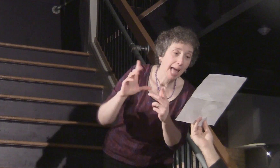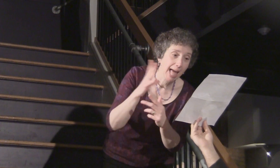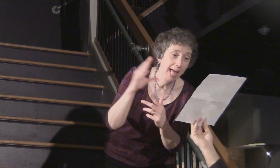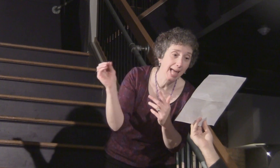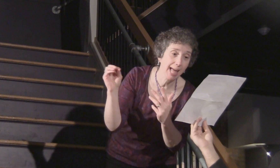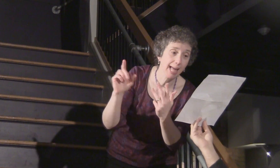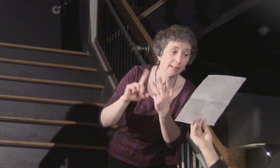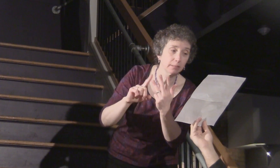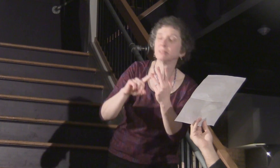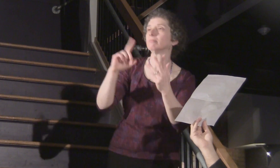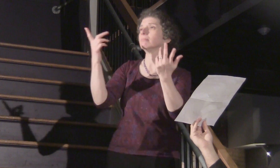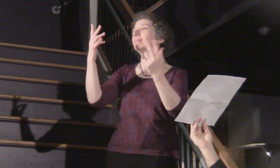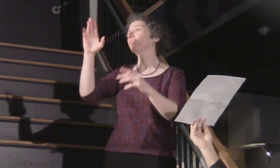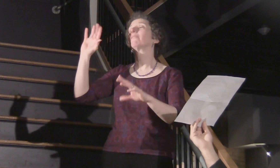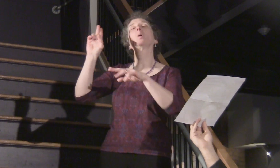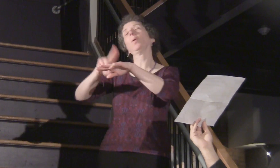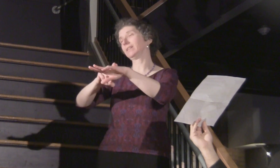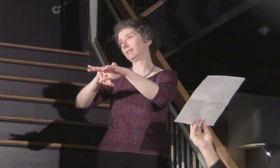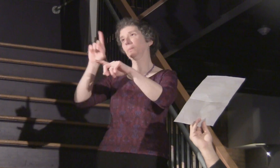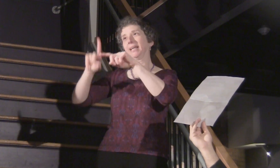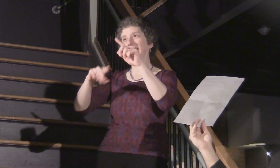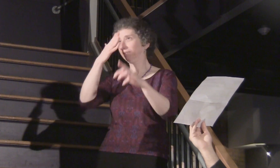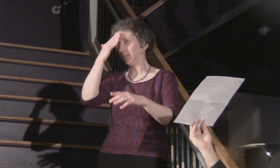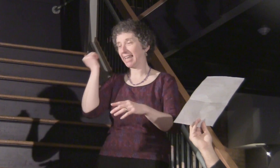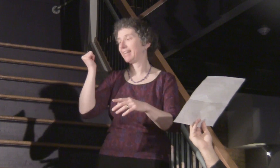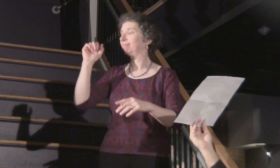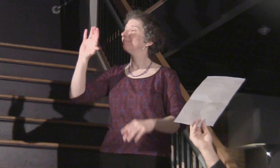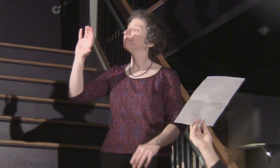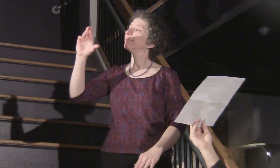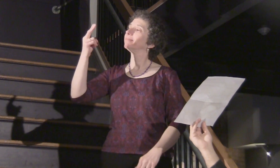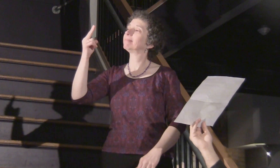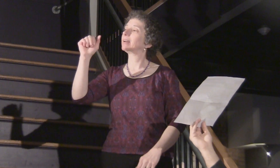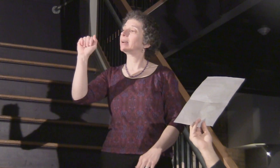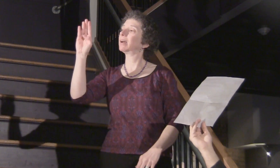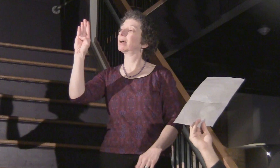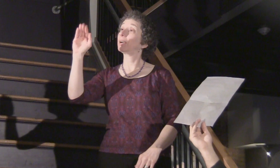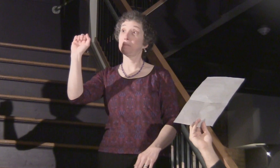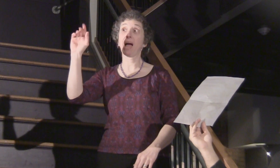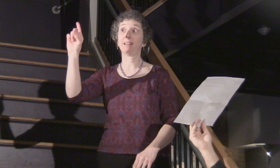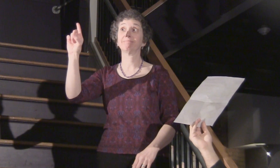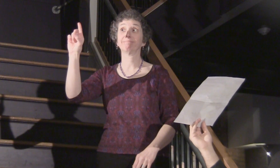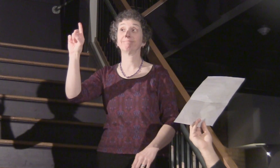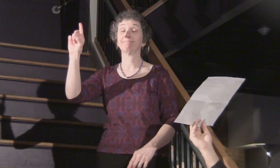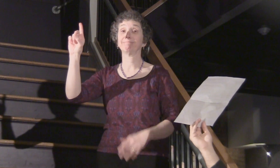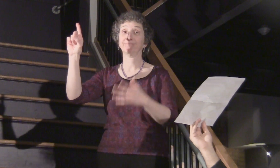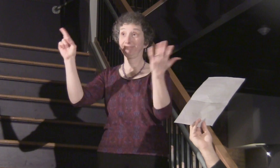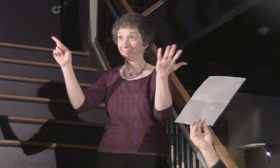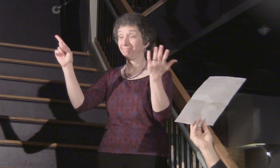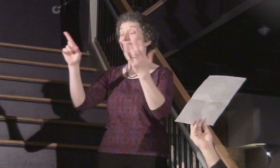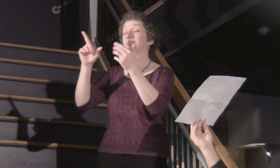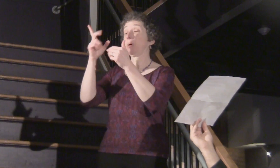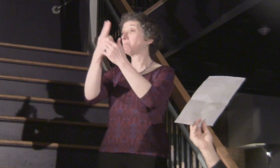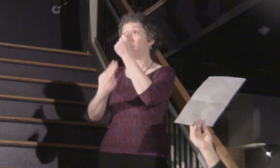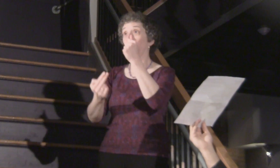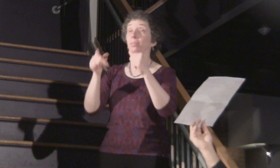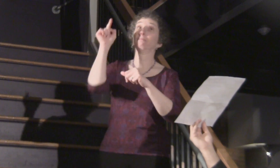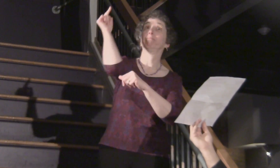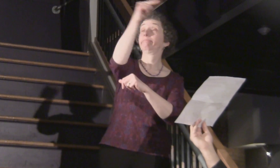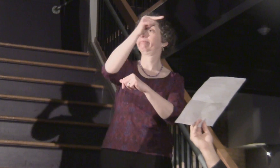people come over to our home, and of course, we can't forget Chabad, right, of course,